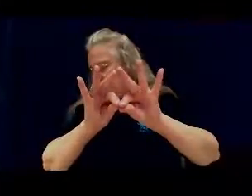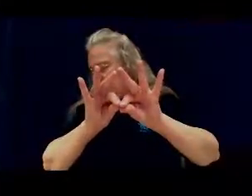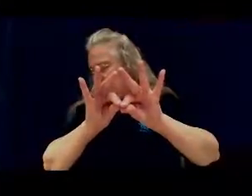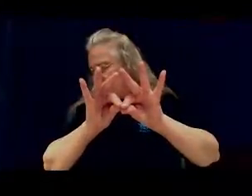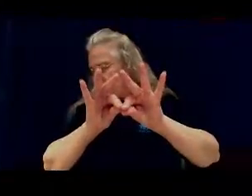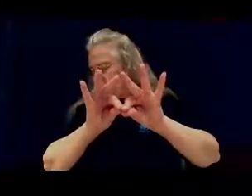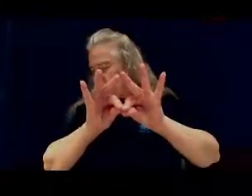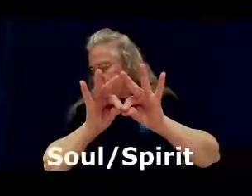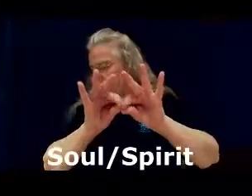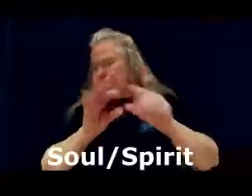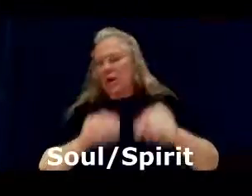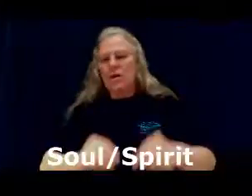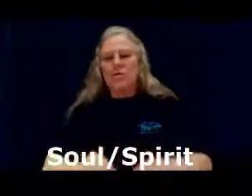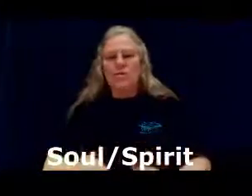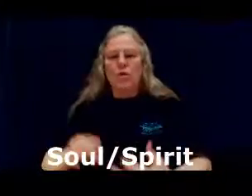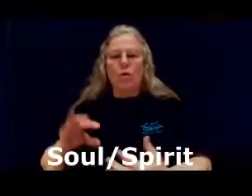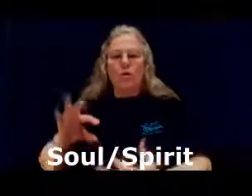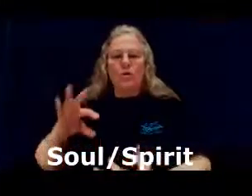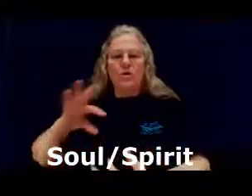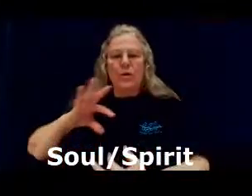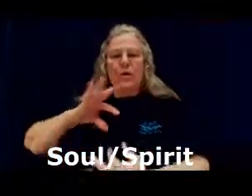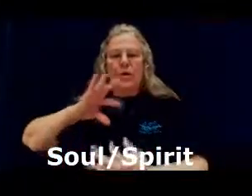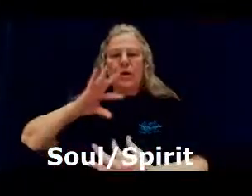Merits. Soul or spirit.